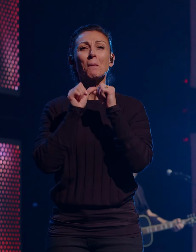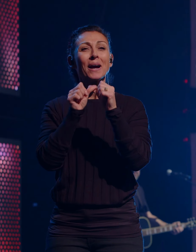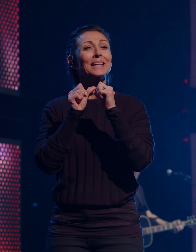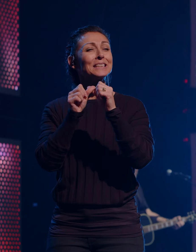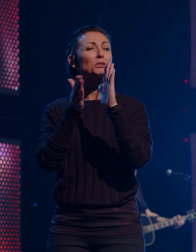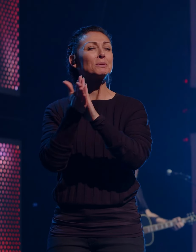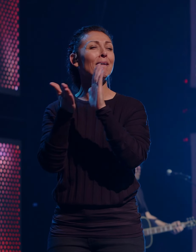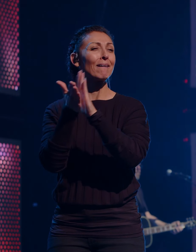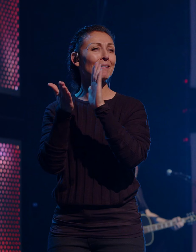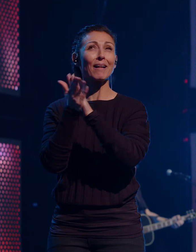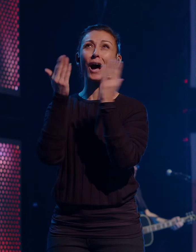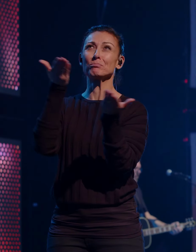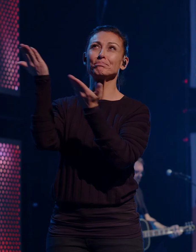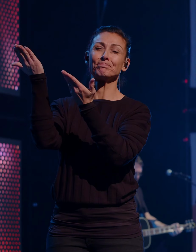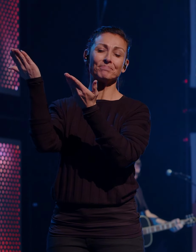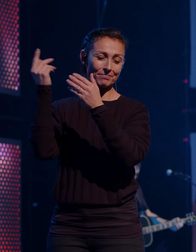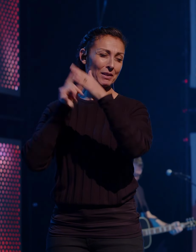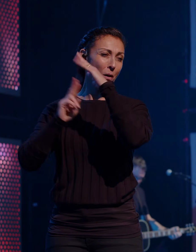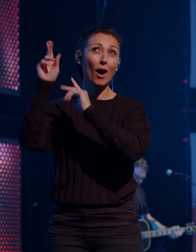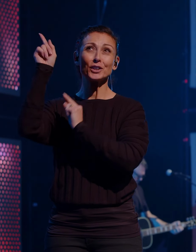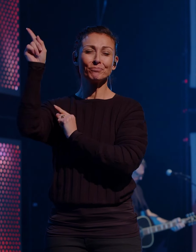Come on.